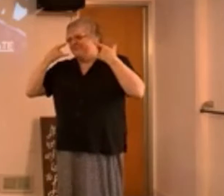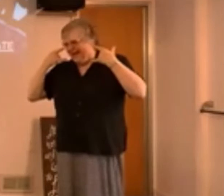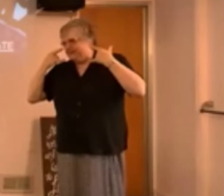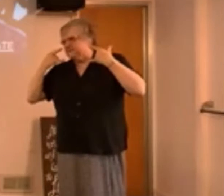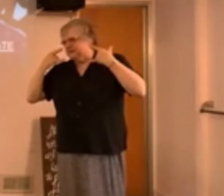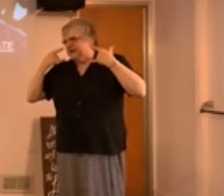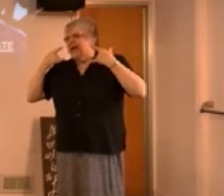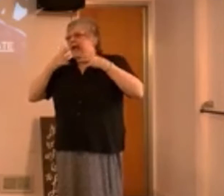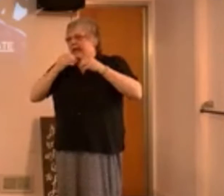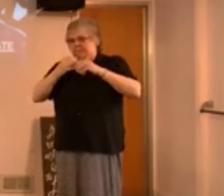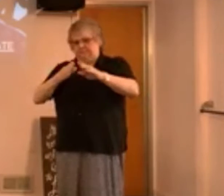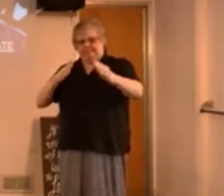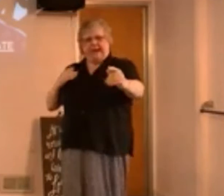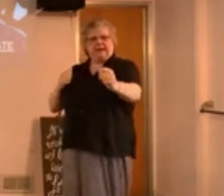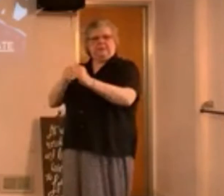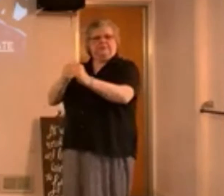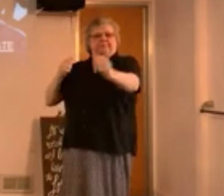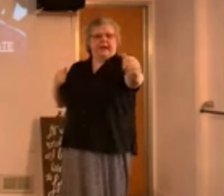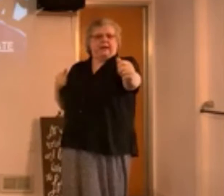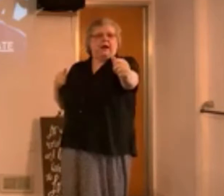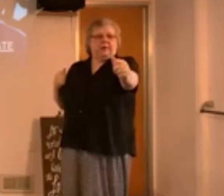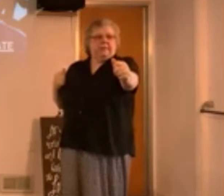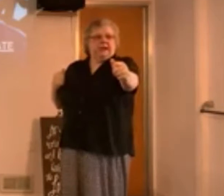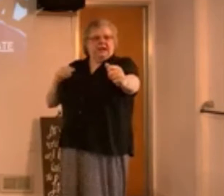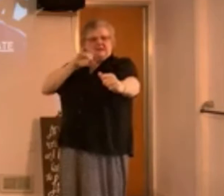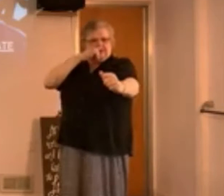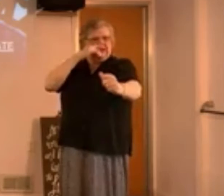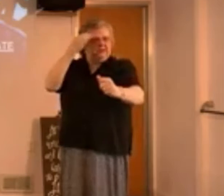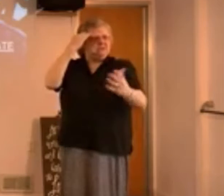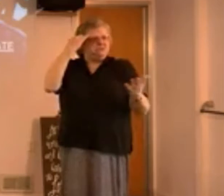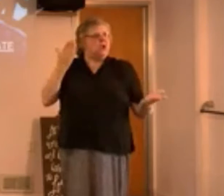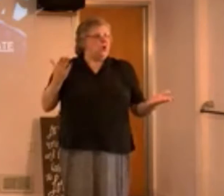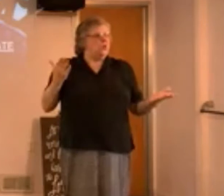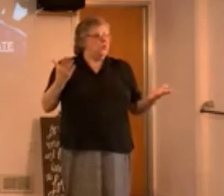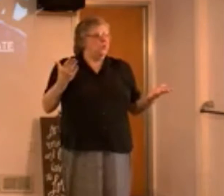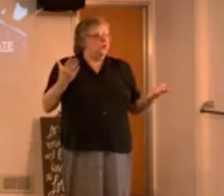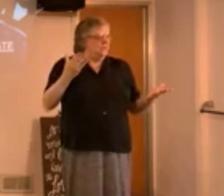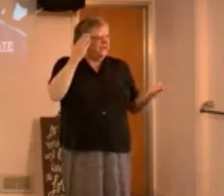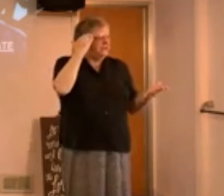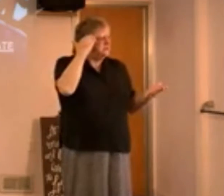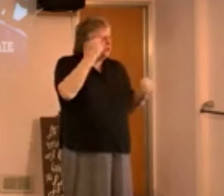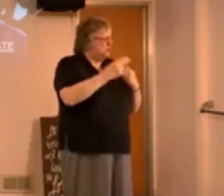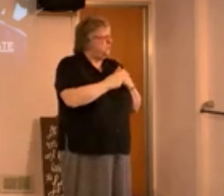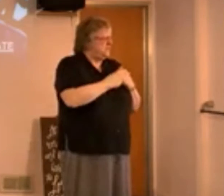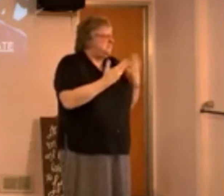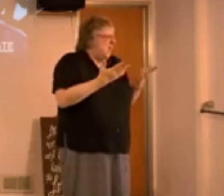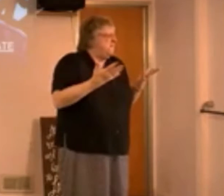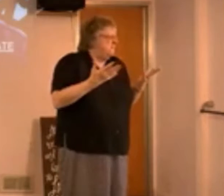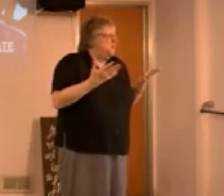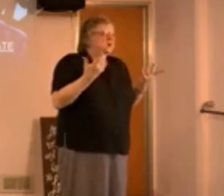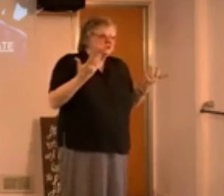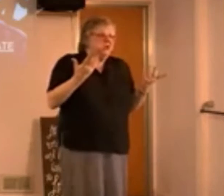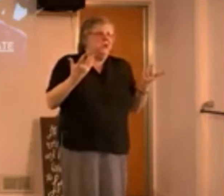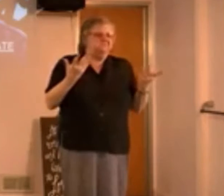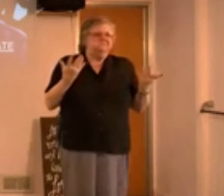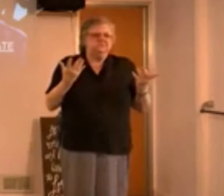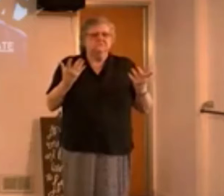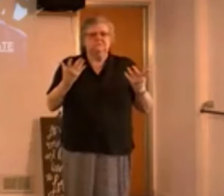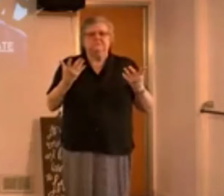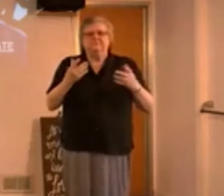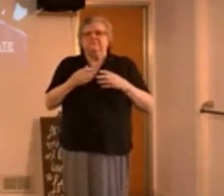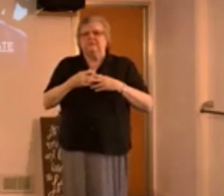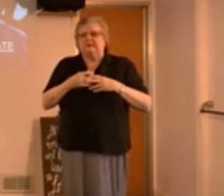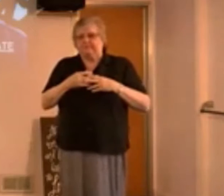6 feet apart on the curb. And it's like, oh, okay, I guess we've done our job here. And as they counted their candy at Halloween time.